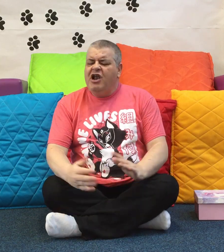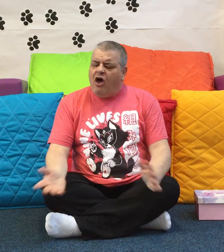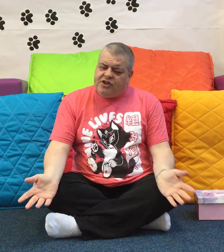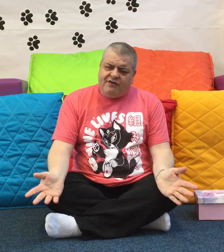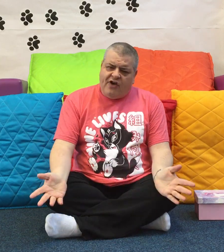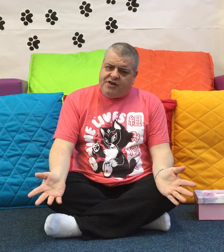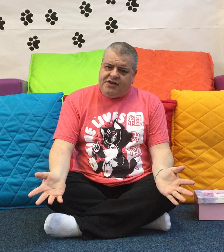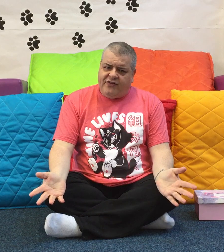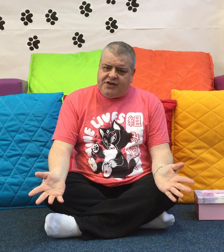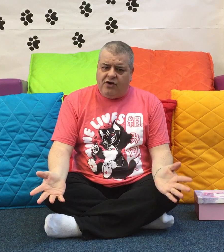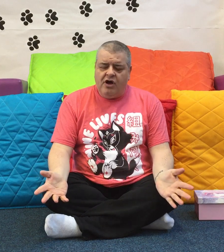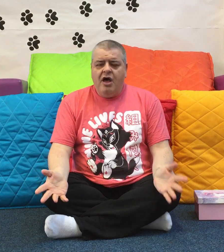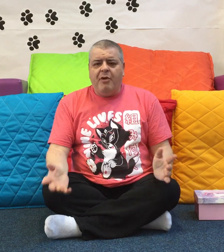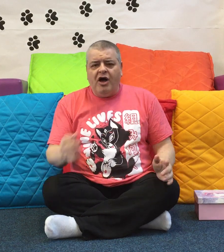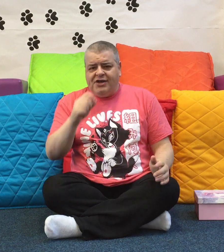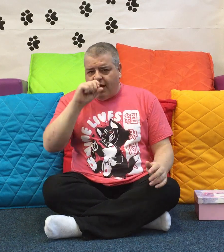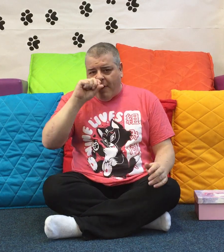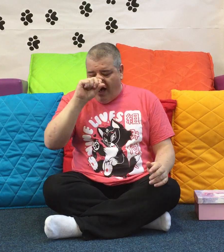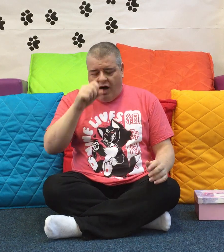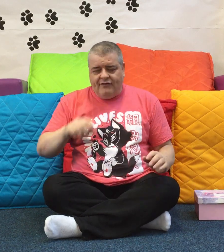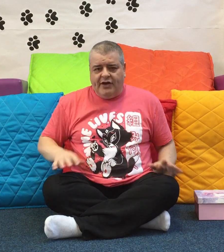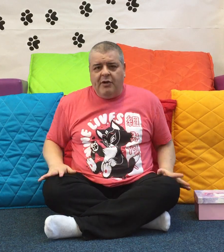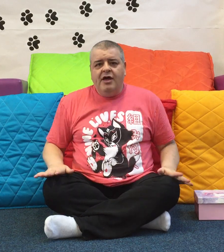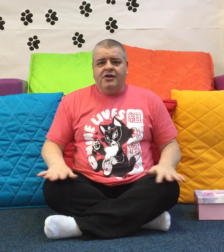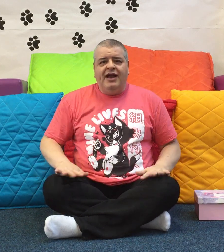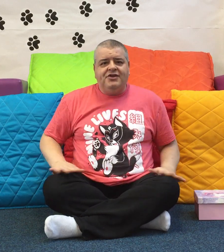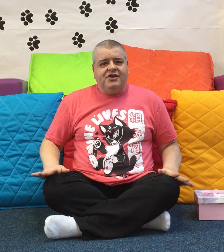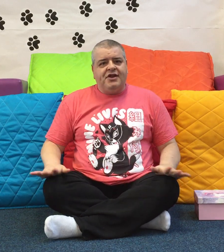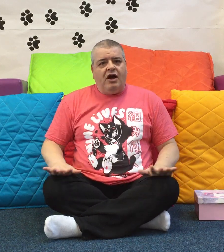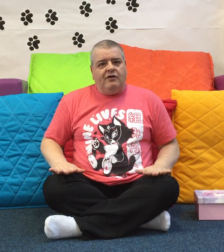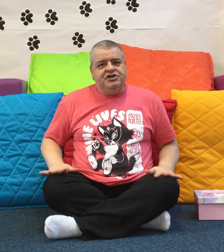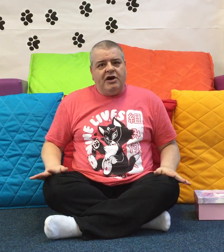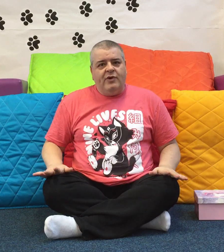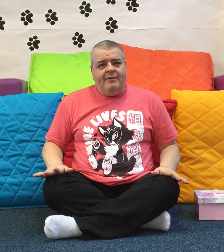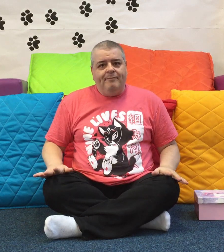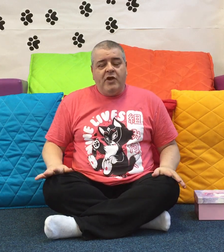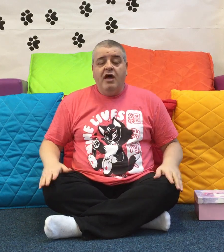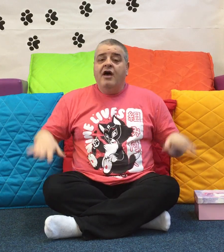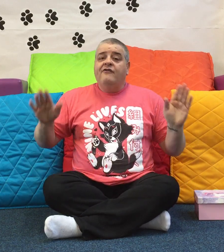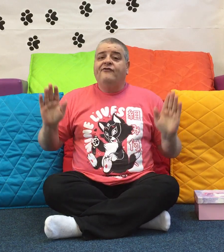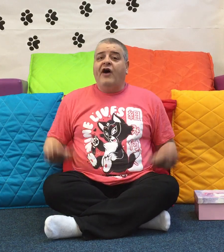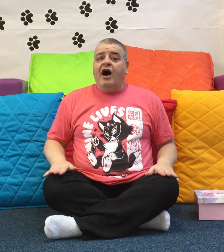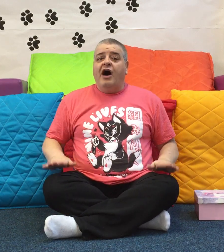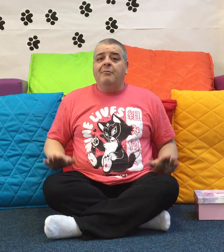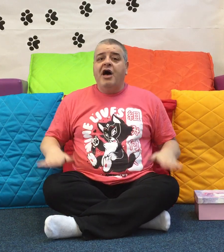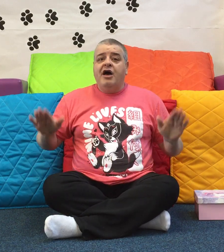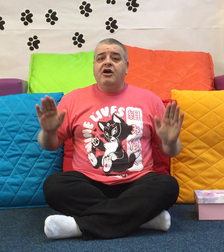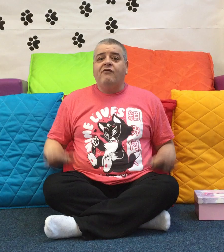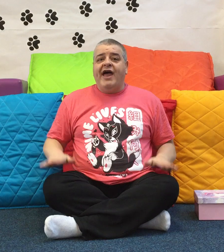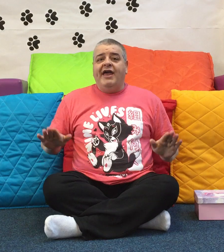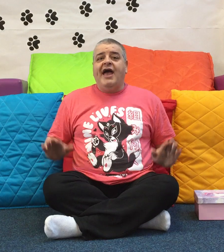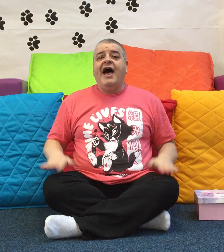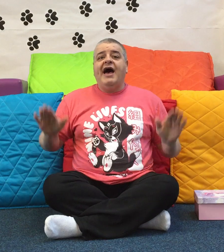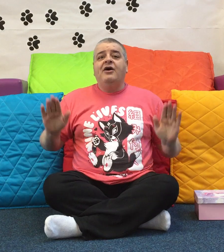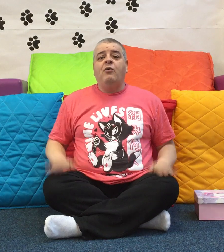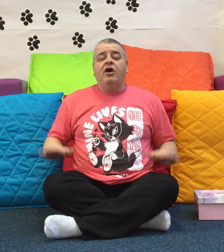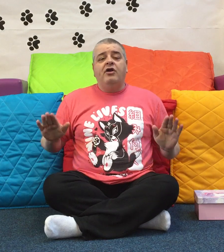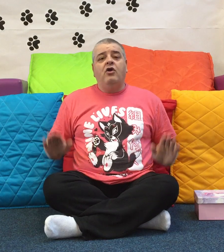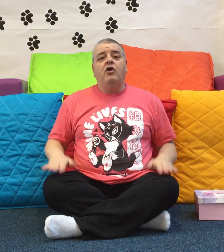are lots of verses to this song, but I sing about half of them. So let's just start off, shall we? Farmer Grey had a one